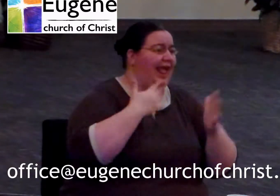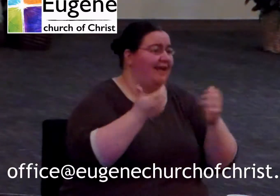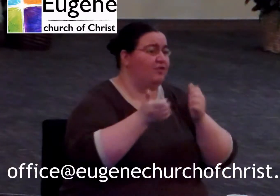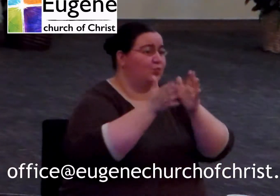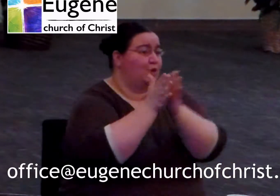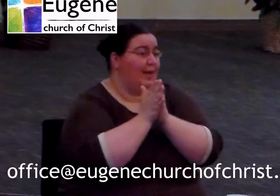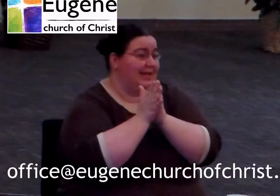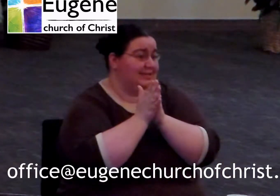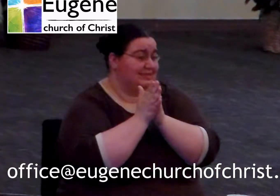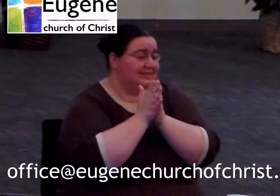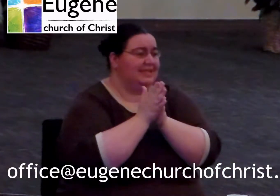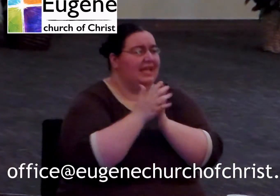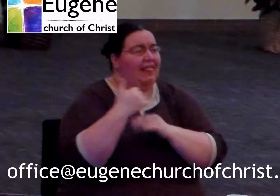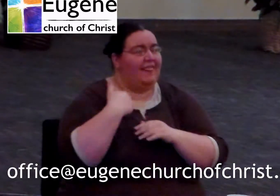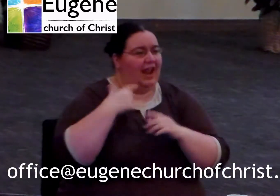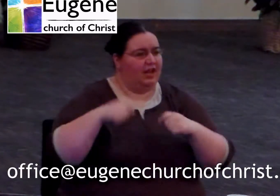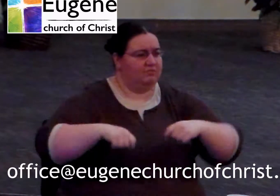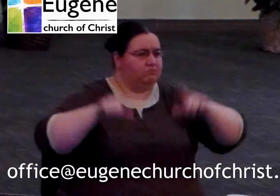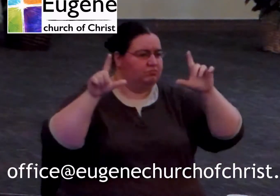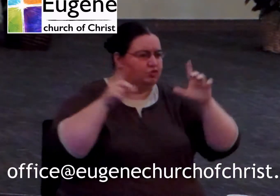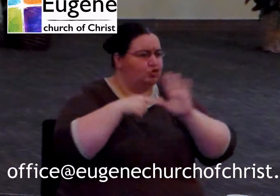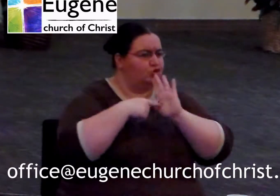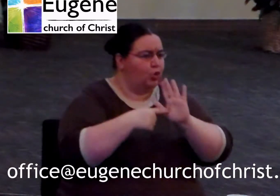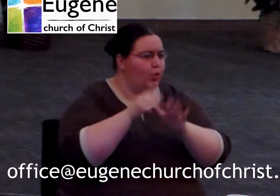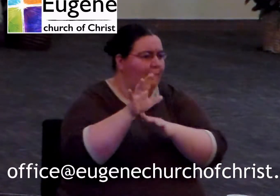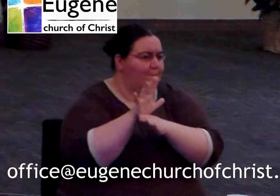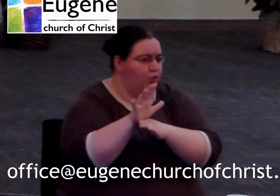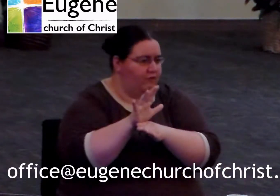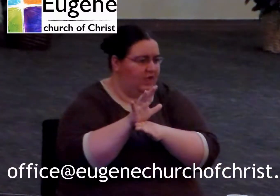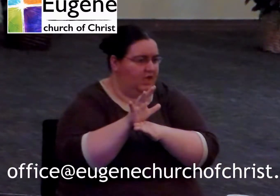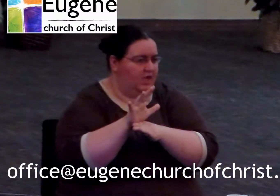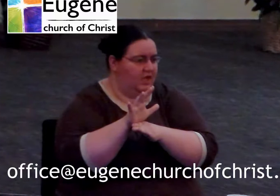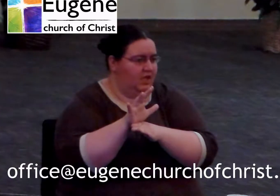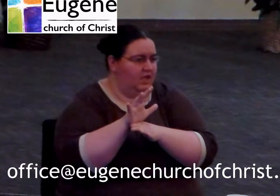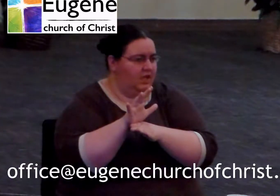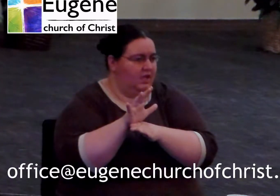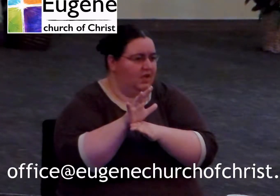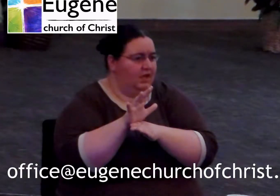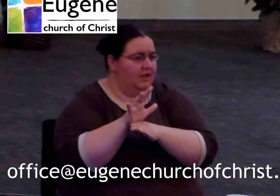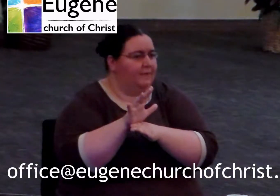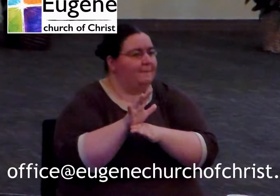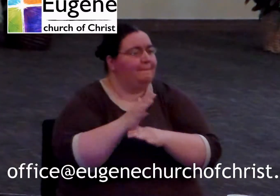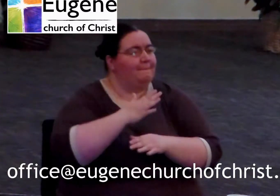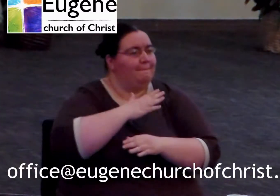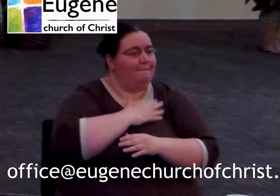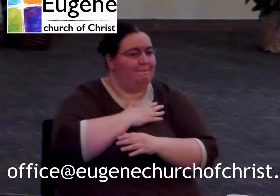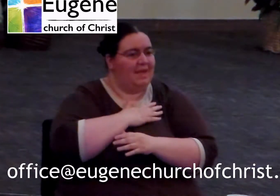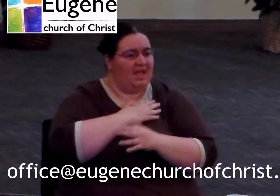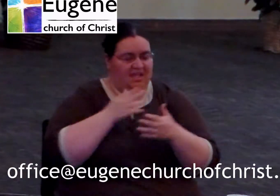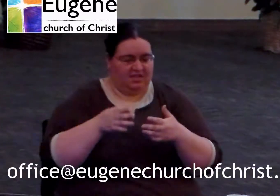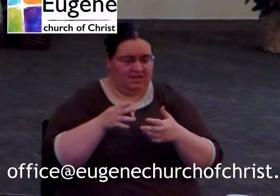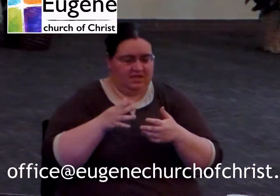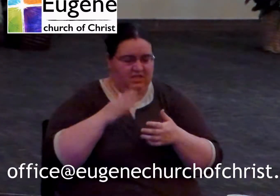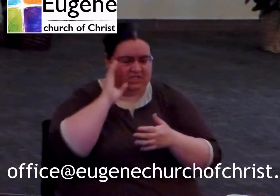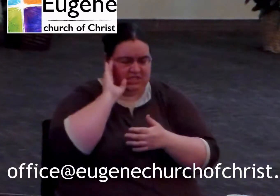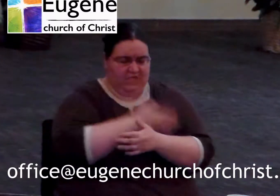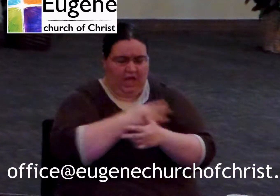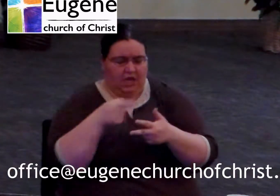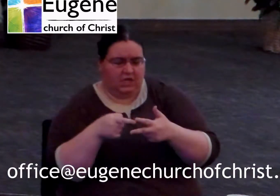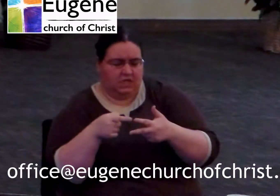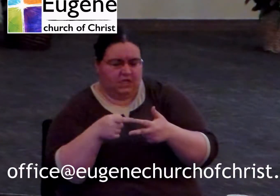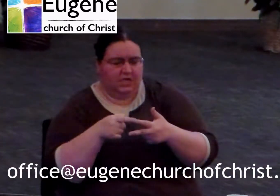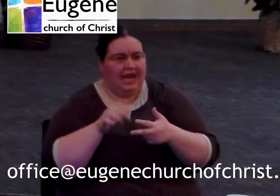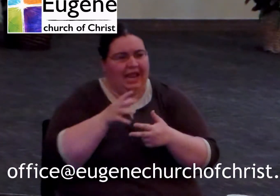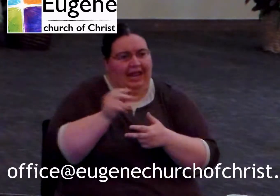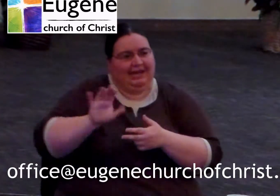So we're going to play this again. Now, I'm setting those up that have already seen it for disappointment because it's not going to be nearly as funny as the first time you saw it. Let's just be